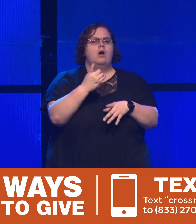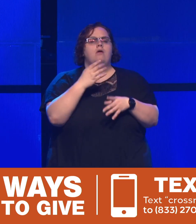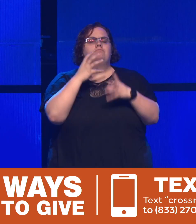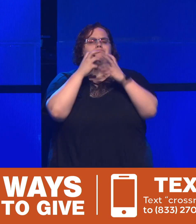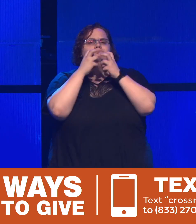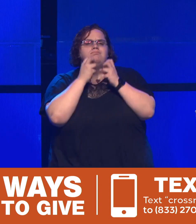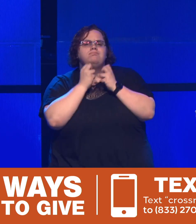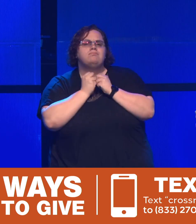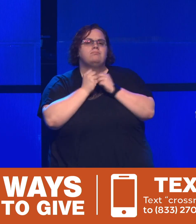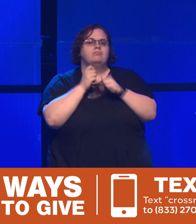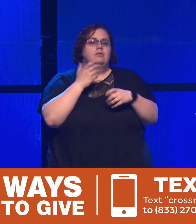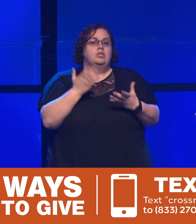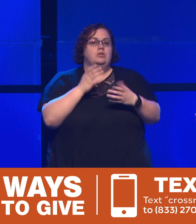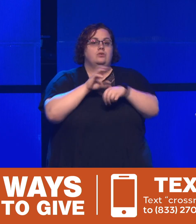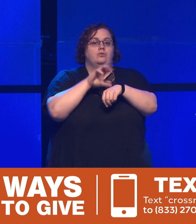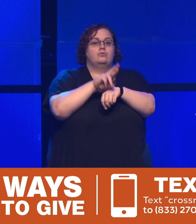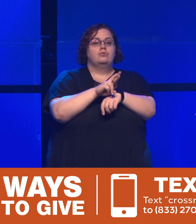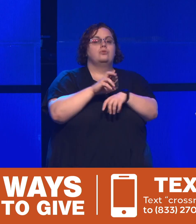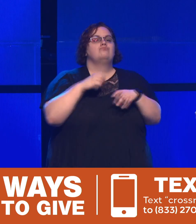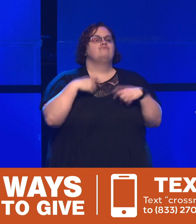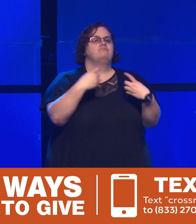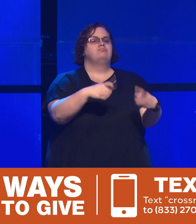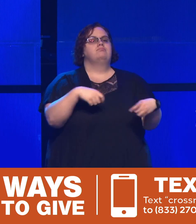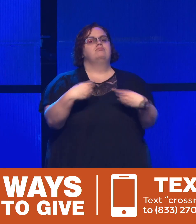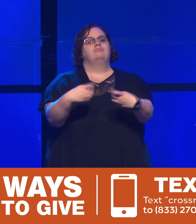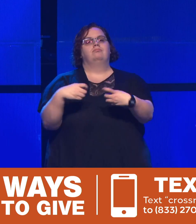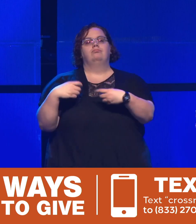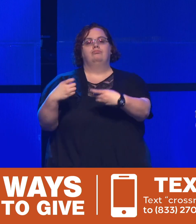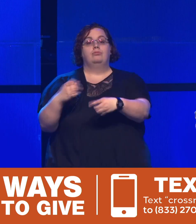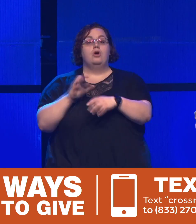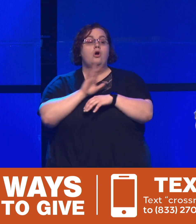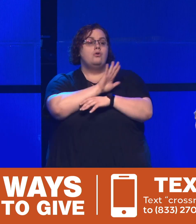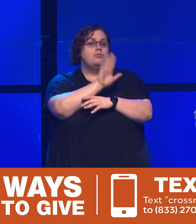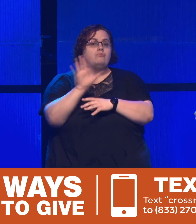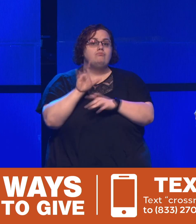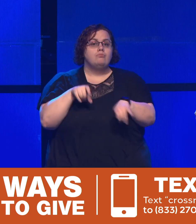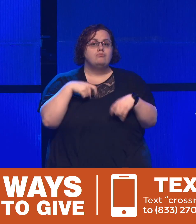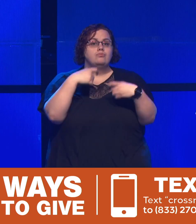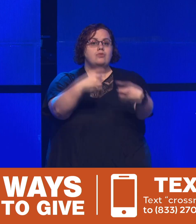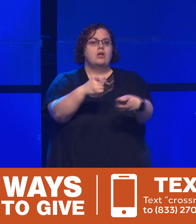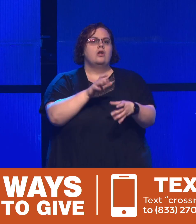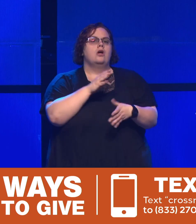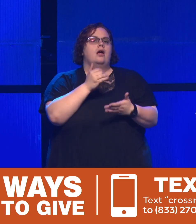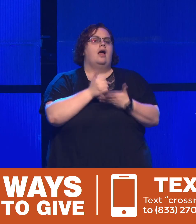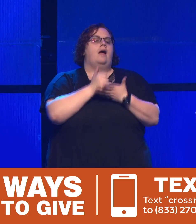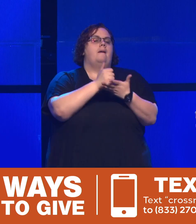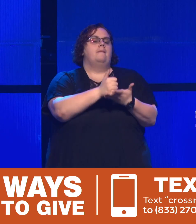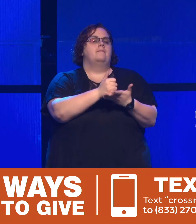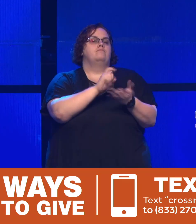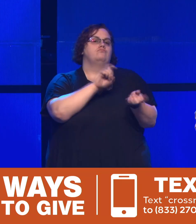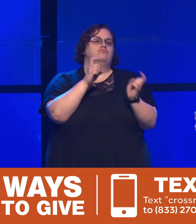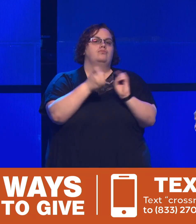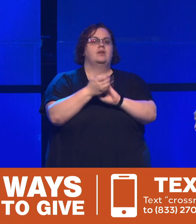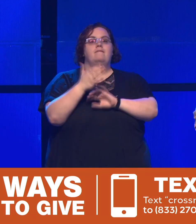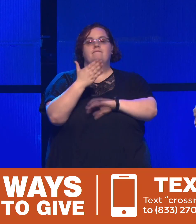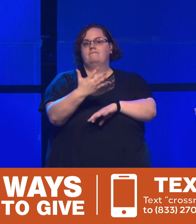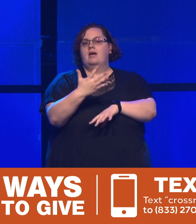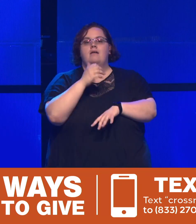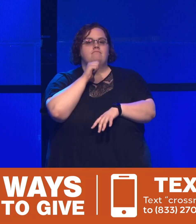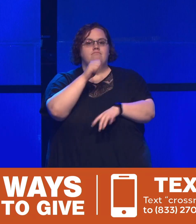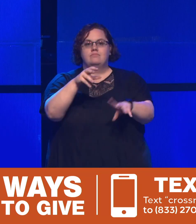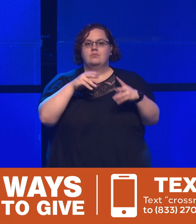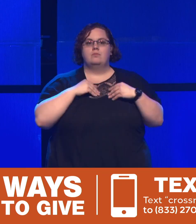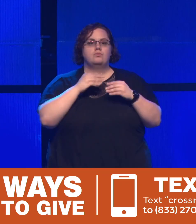core values here at Crossroads is generosity. Your donations are helping to rewrite those 5 unacceptable truths